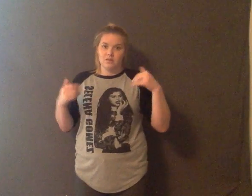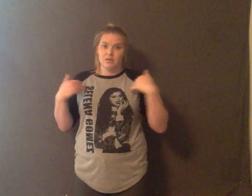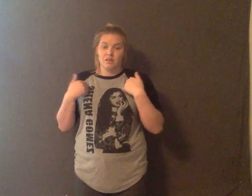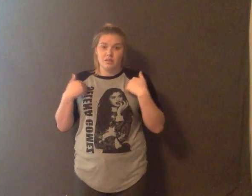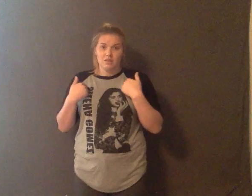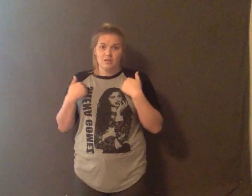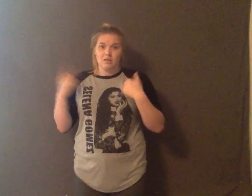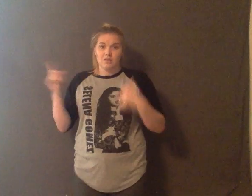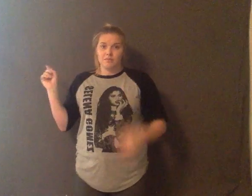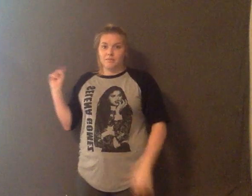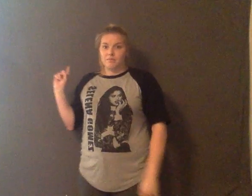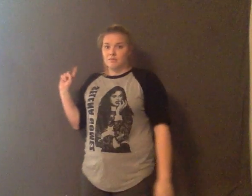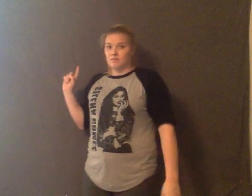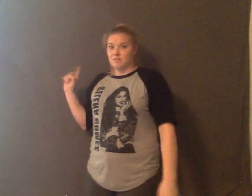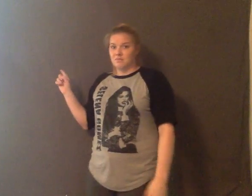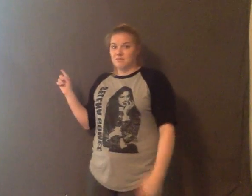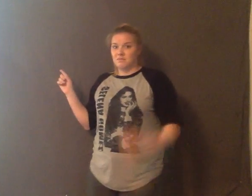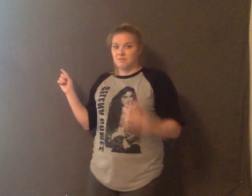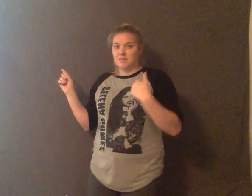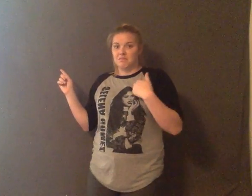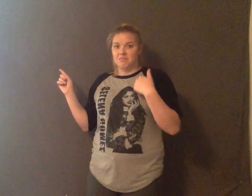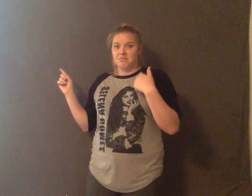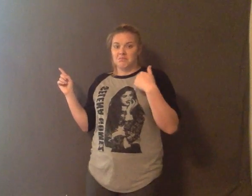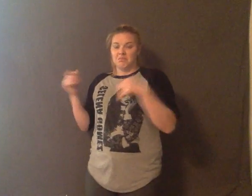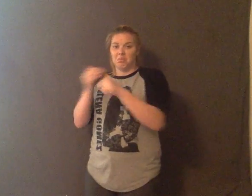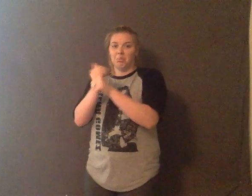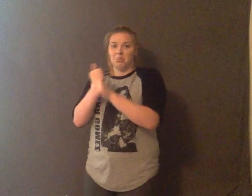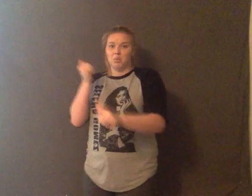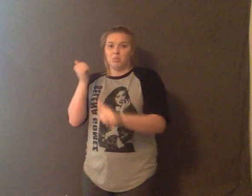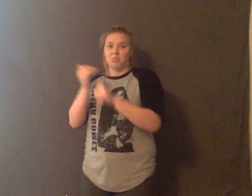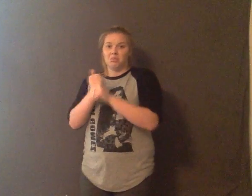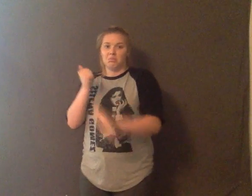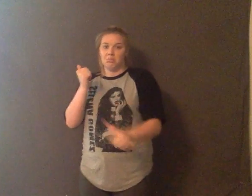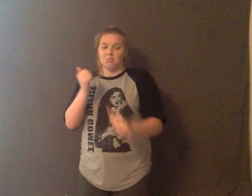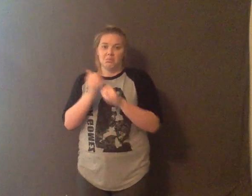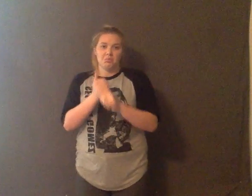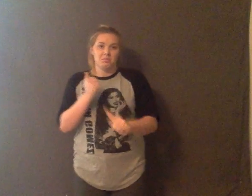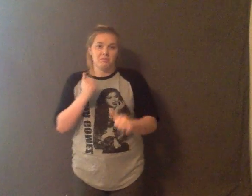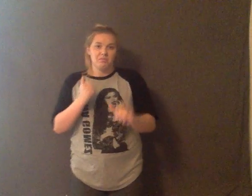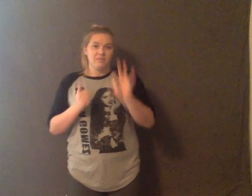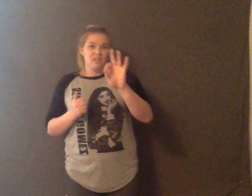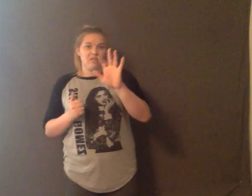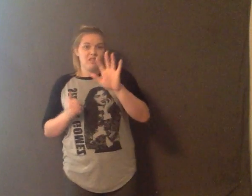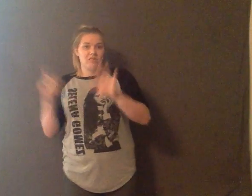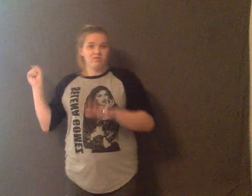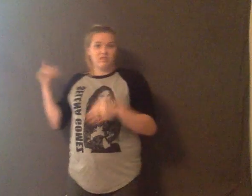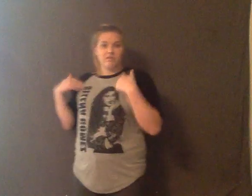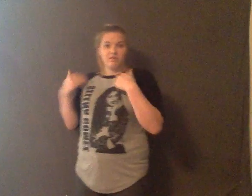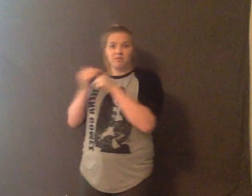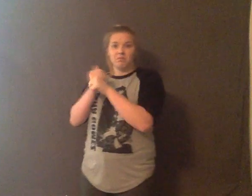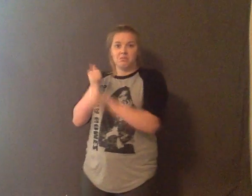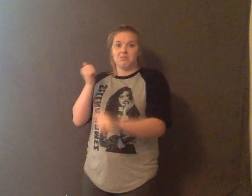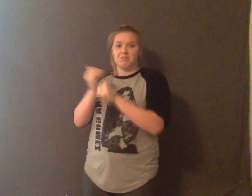chops are contaminated with fecal bacteria, 90% of ground beef, and 95% of chicken breast sample contain animal waste